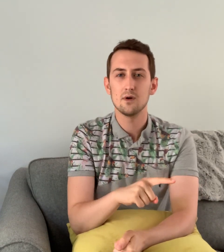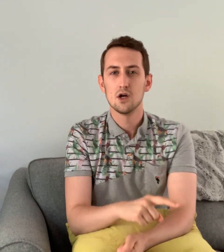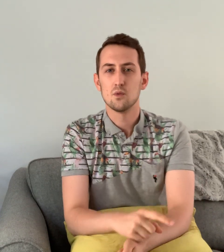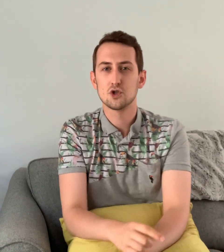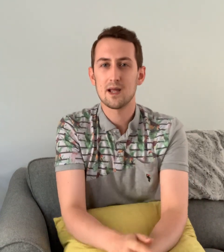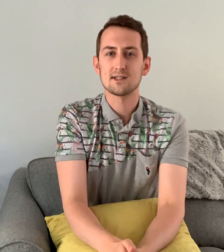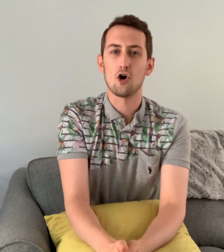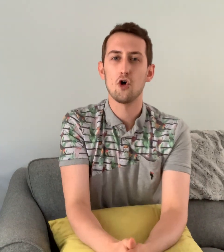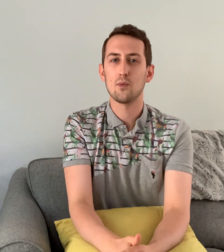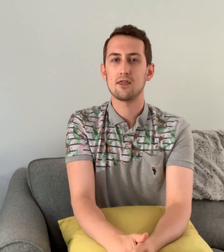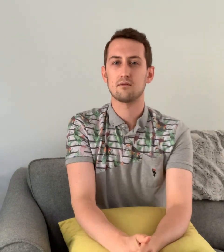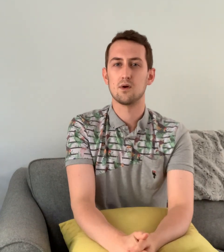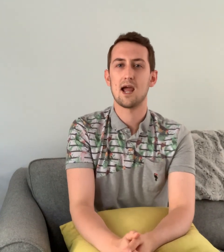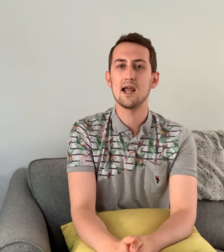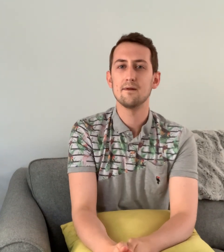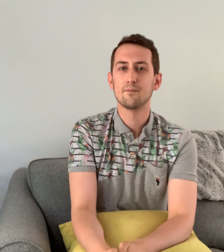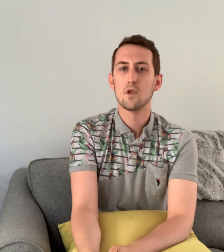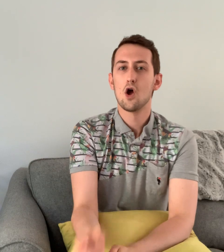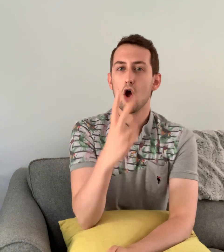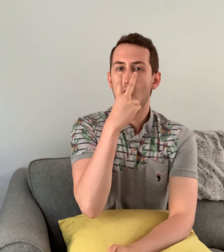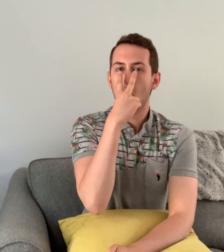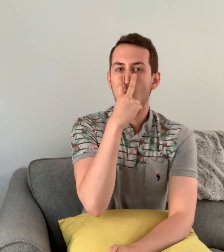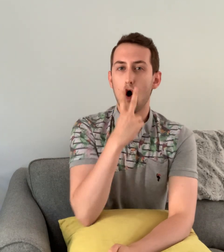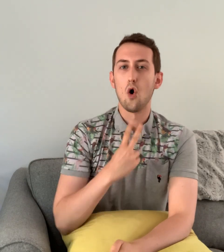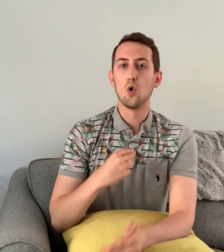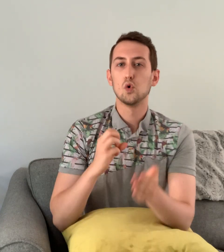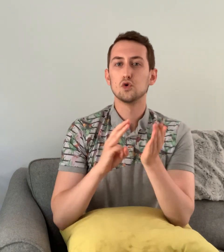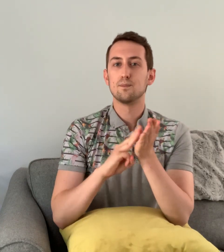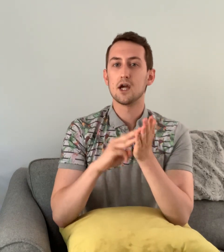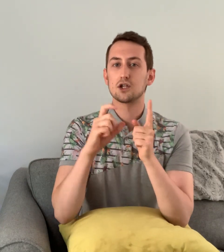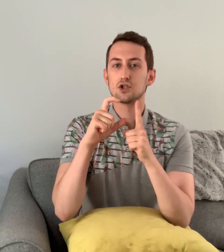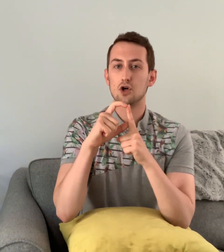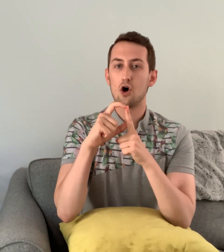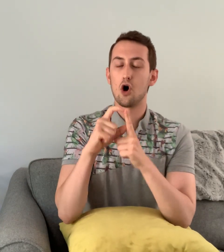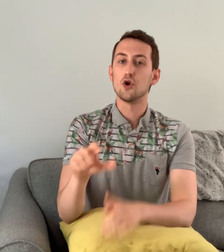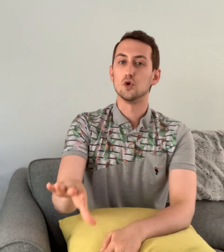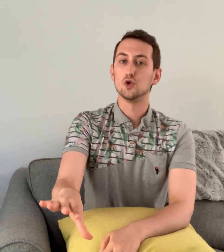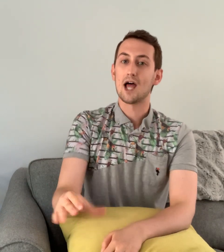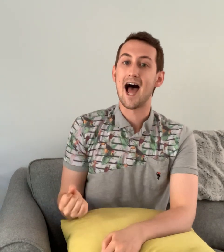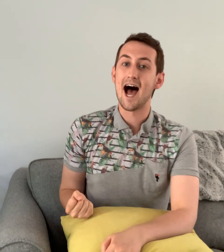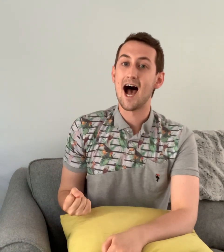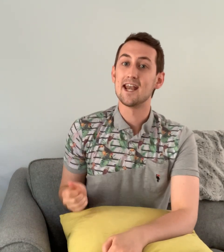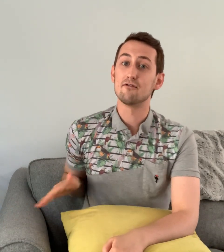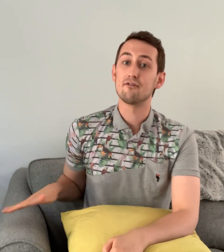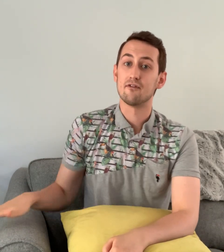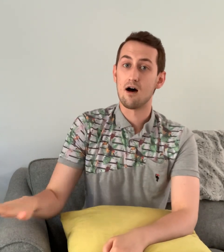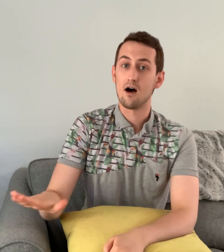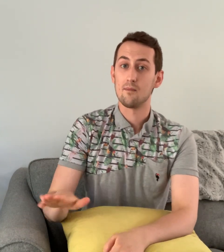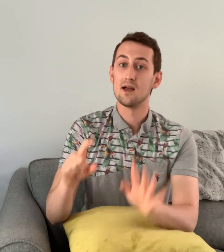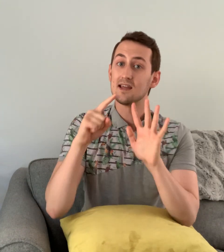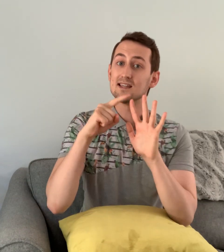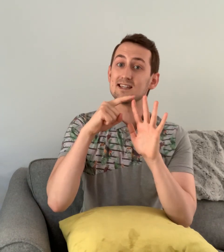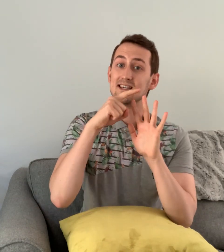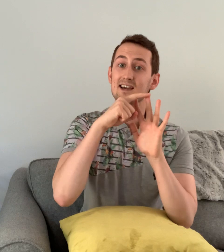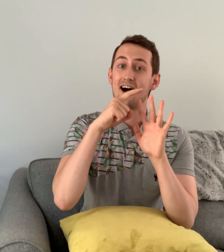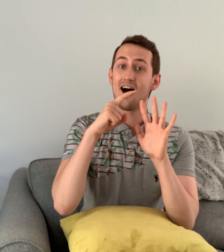we should be able to get all the way through okay old mcdonald had a farm e-i